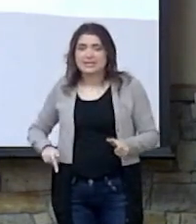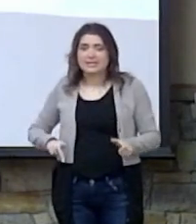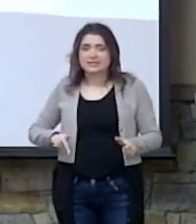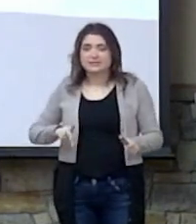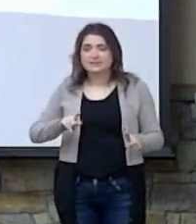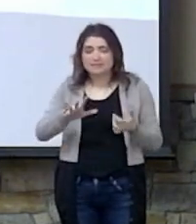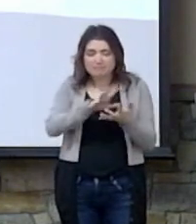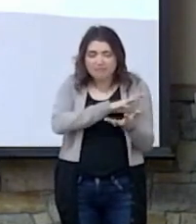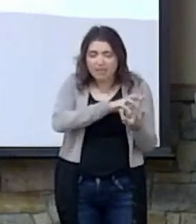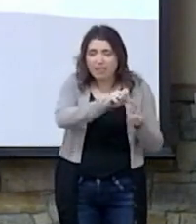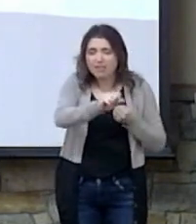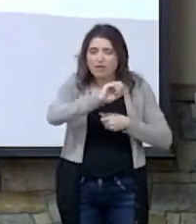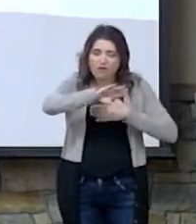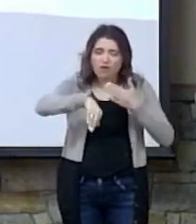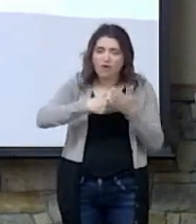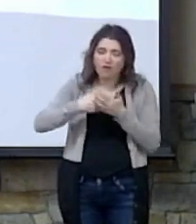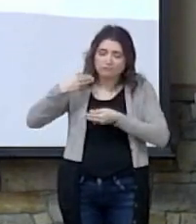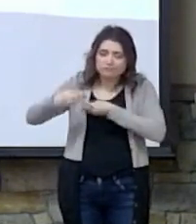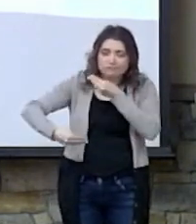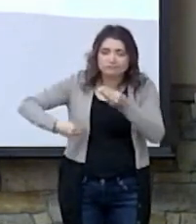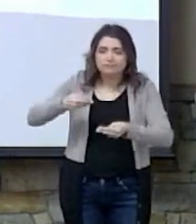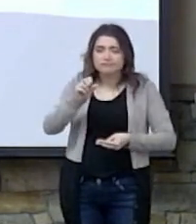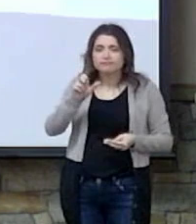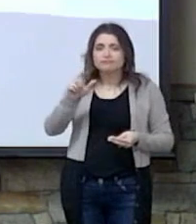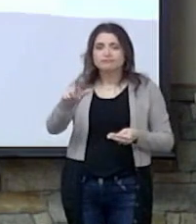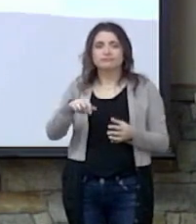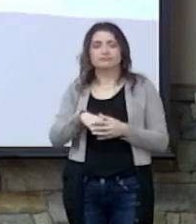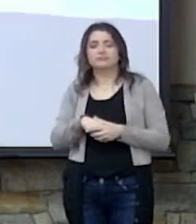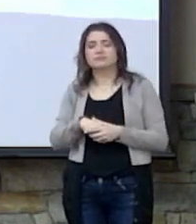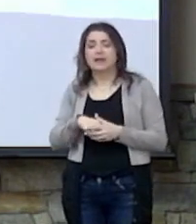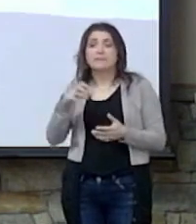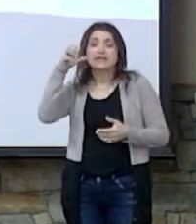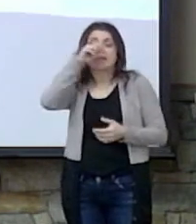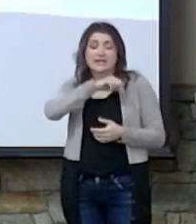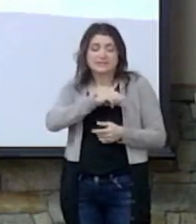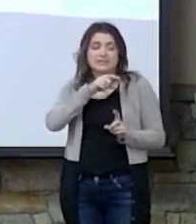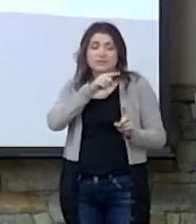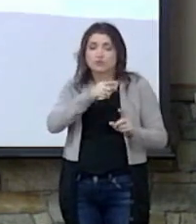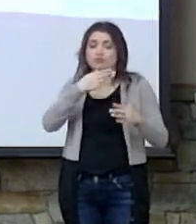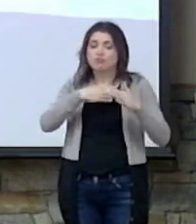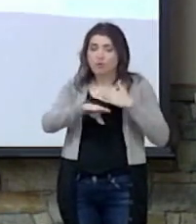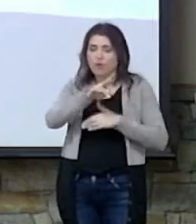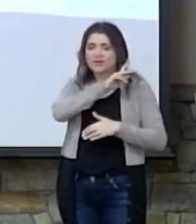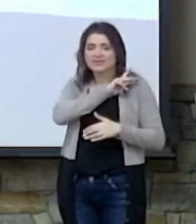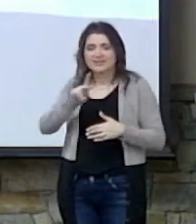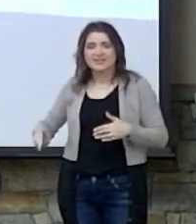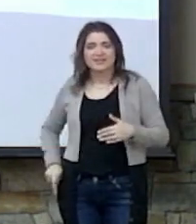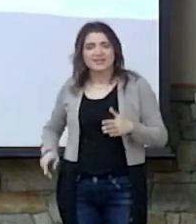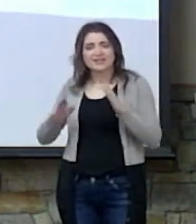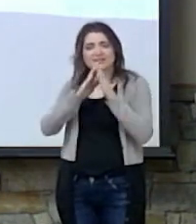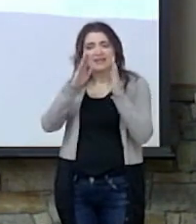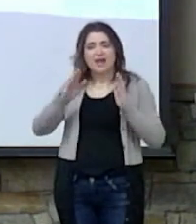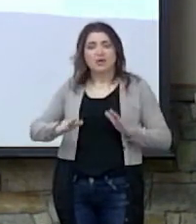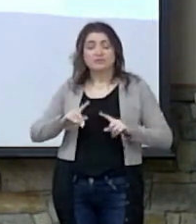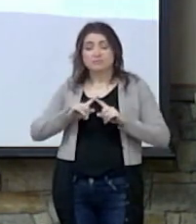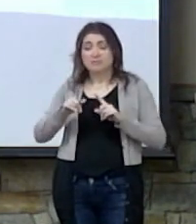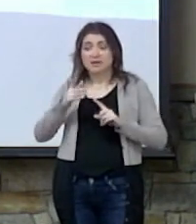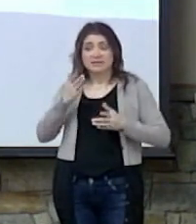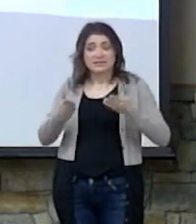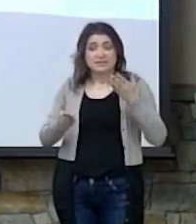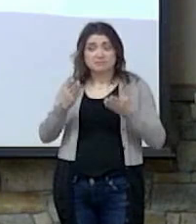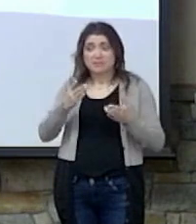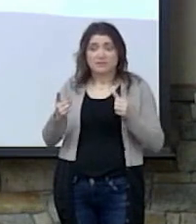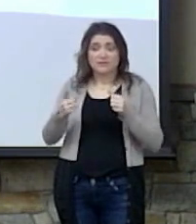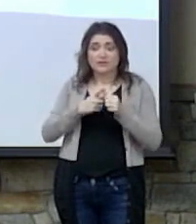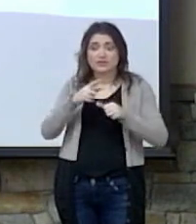I'm going to guess it's interesting. He was born into the king's house, but yet this is more than likely the first time he had been in the